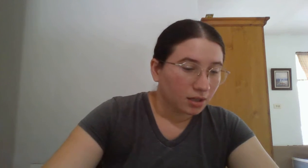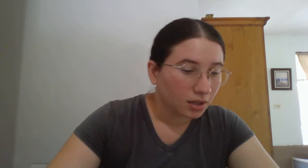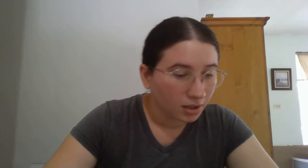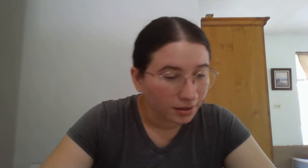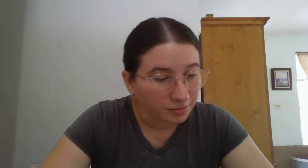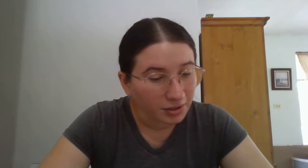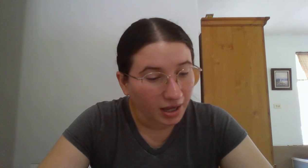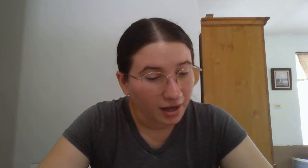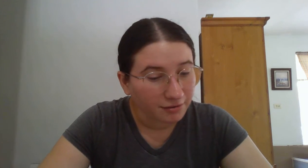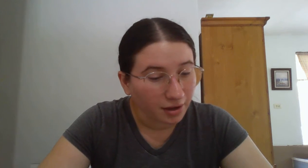And then we